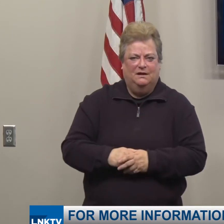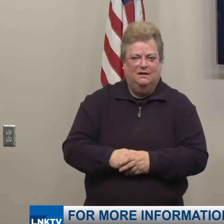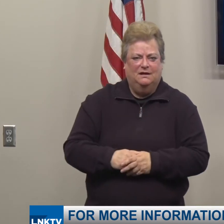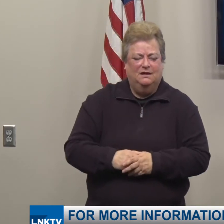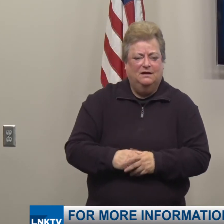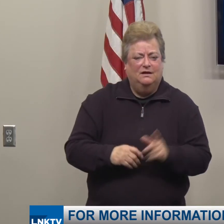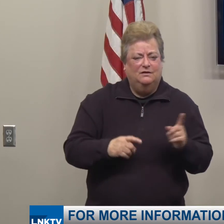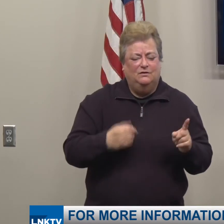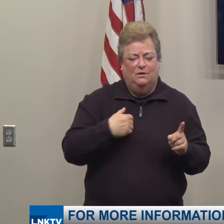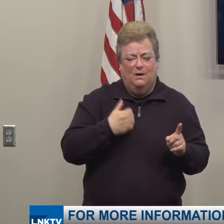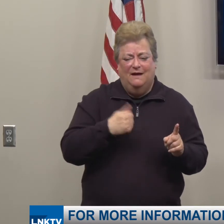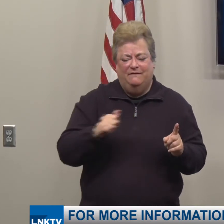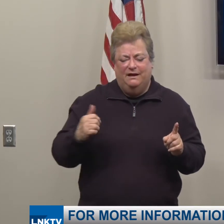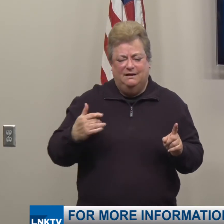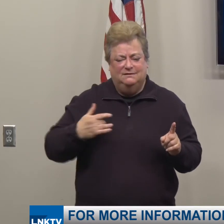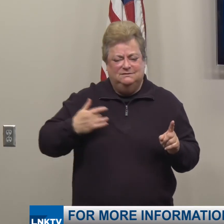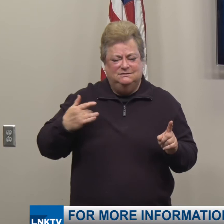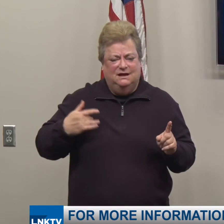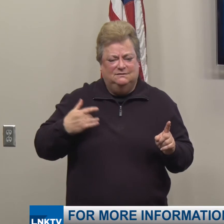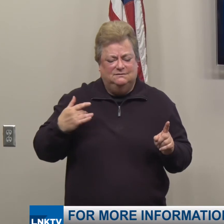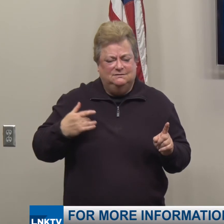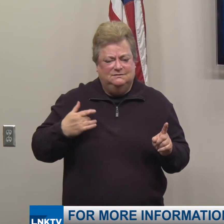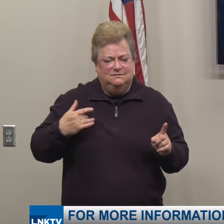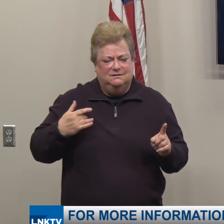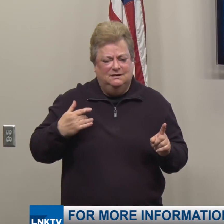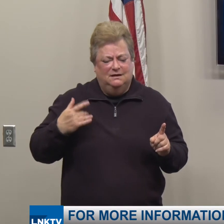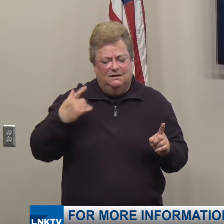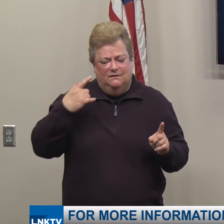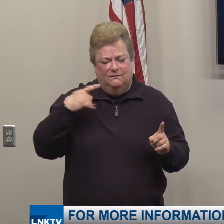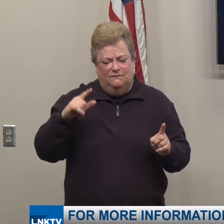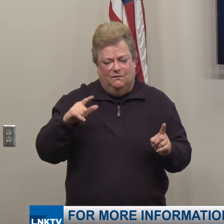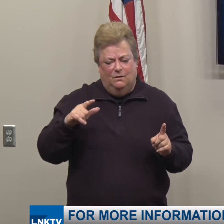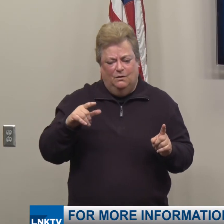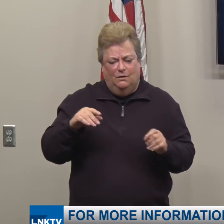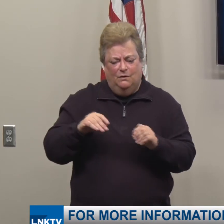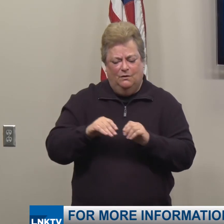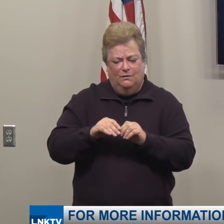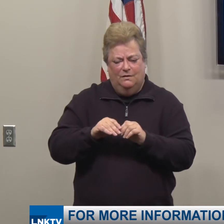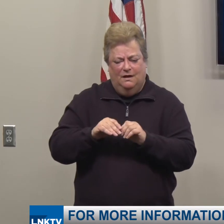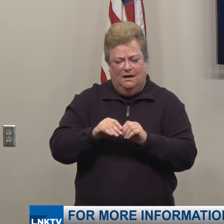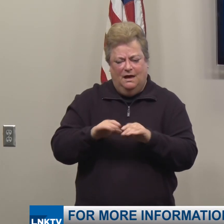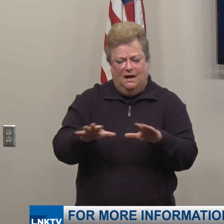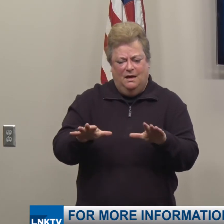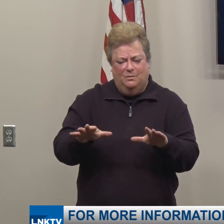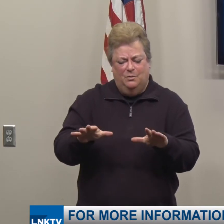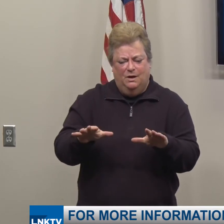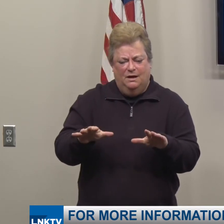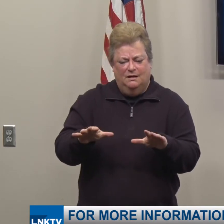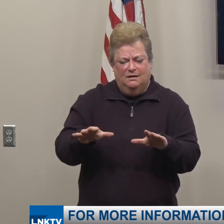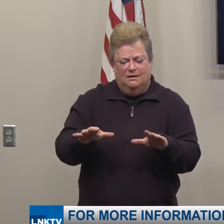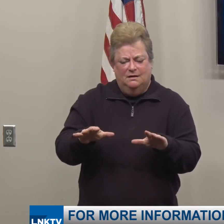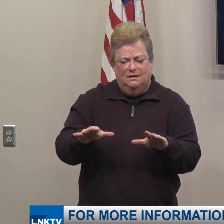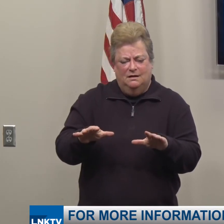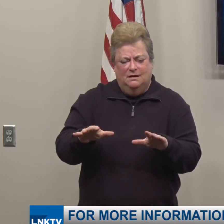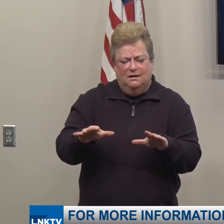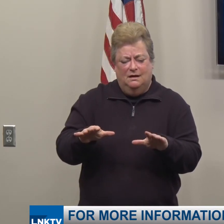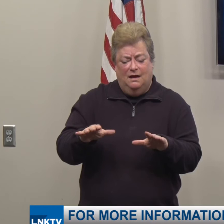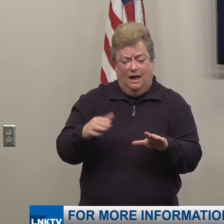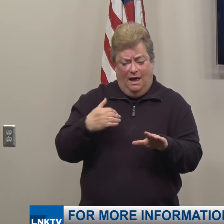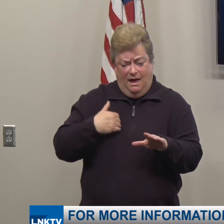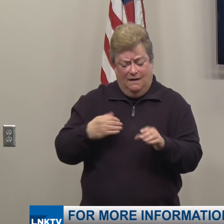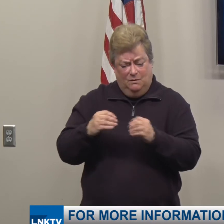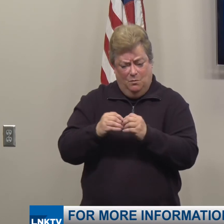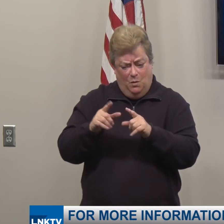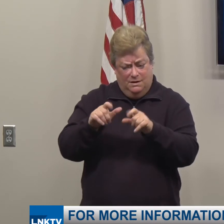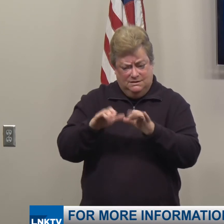any sort of sense for the outbreak in Crete? Are there more tests that are